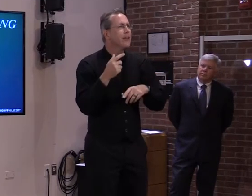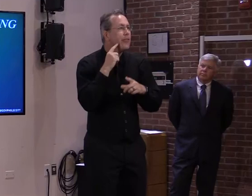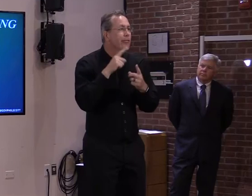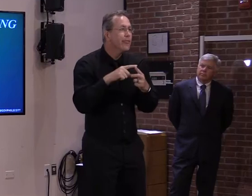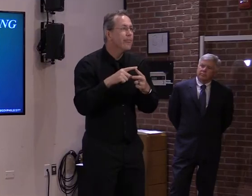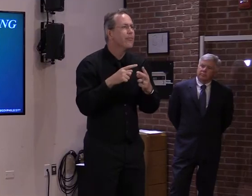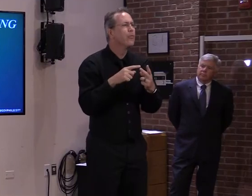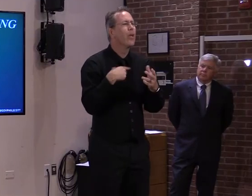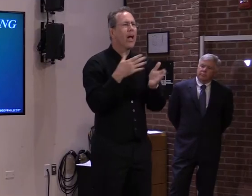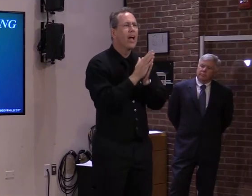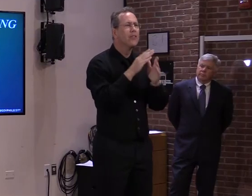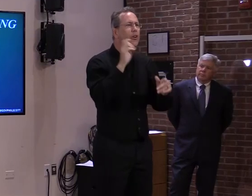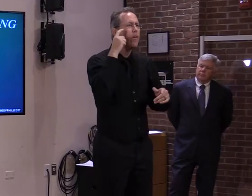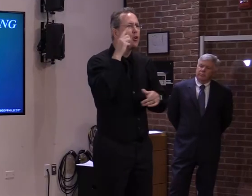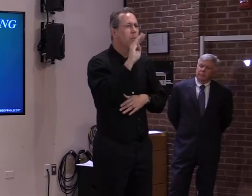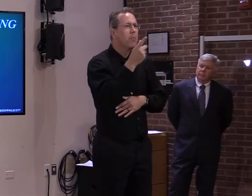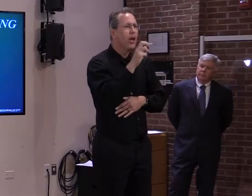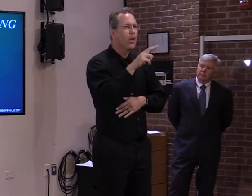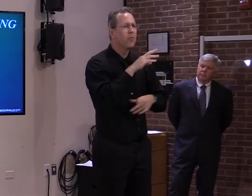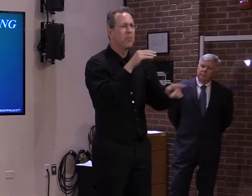Bill Edwards,